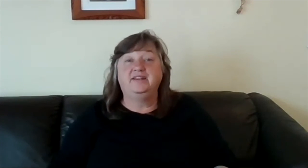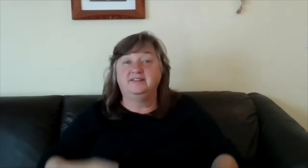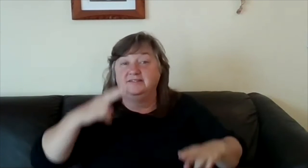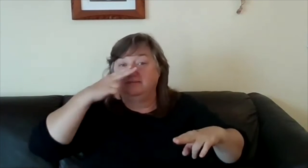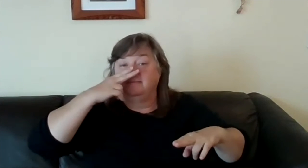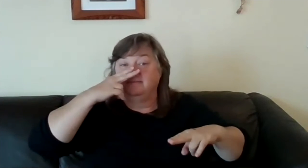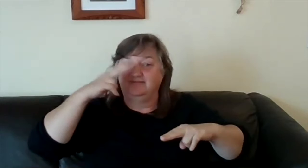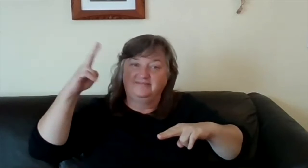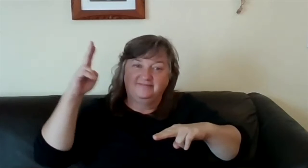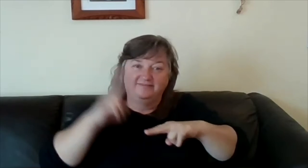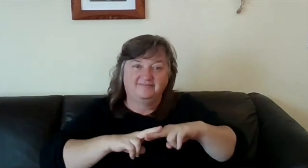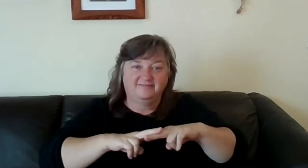Fun.